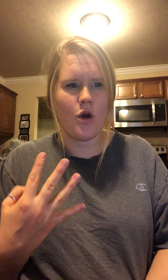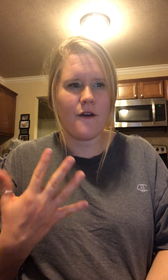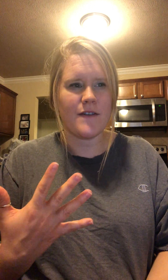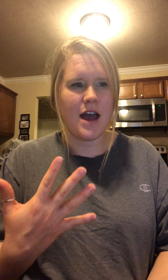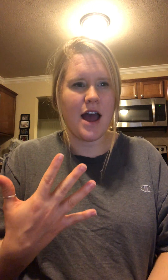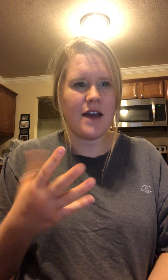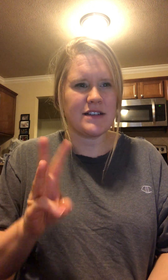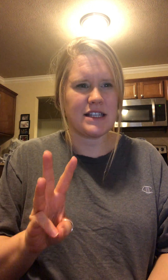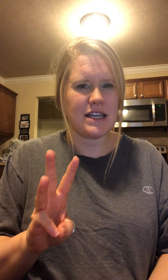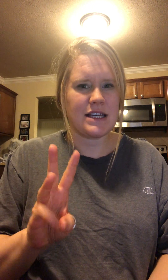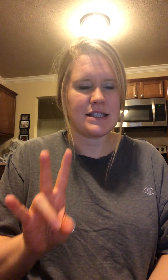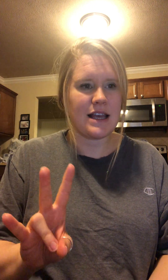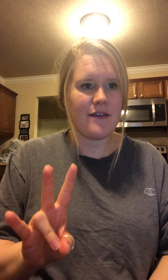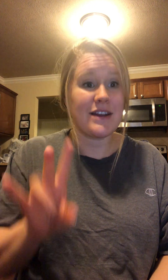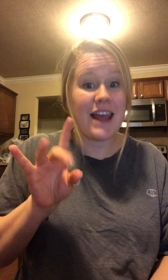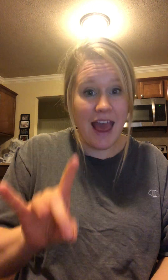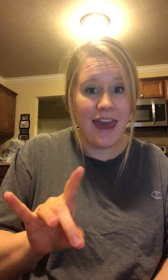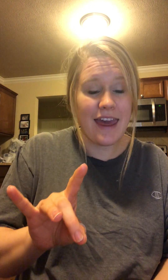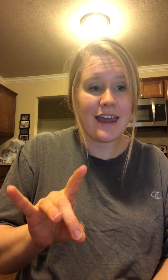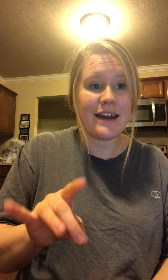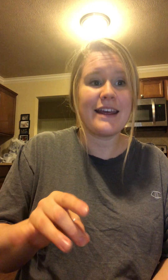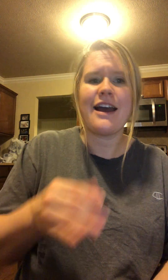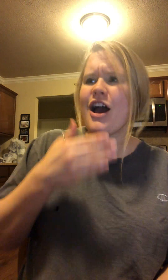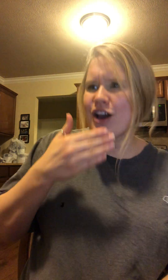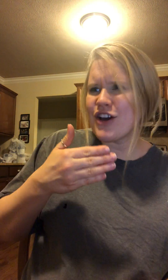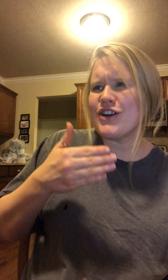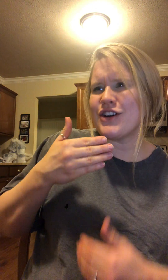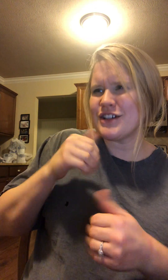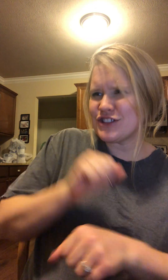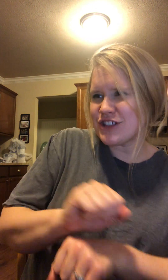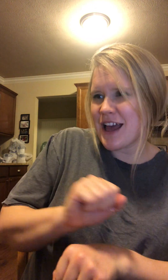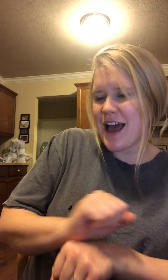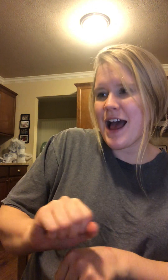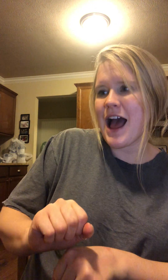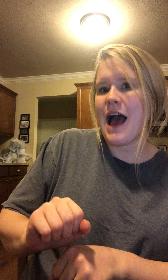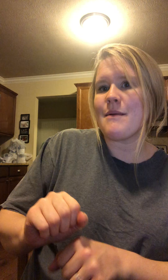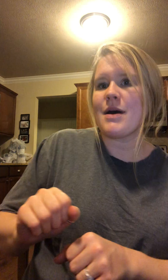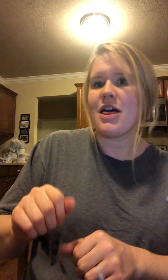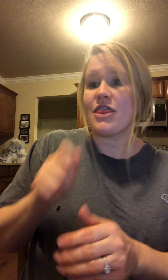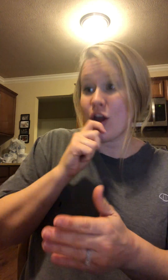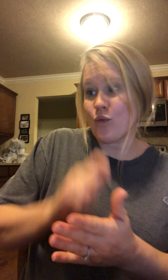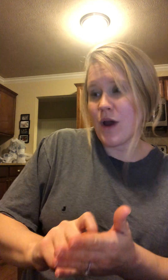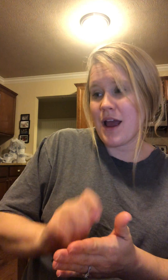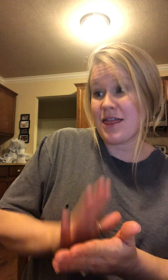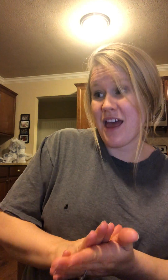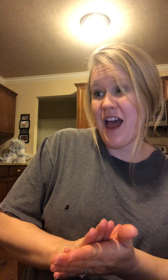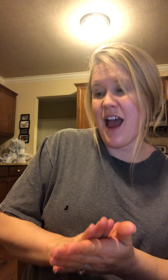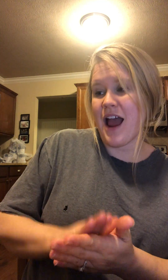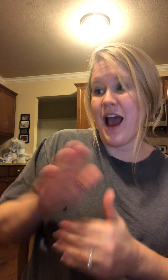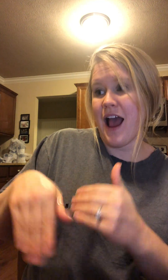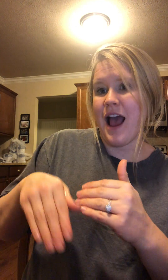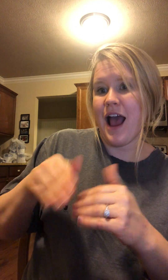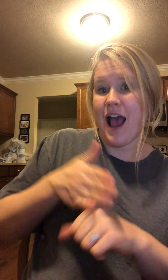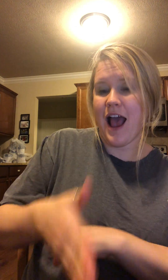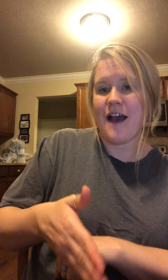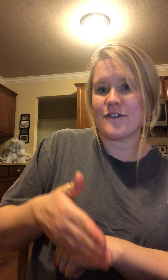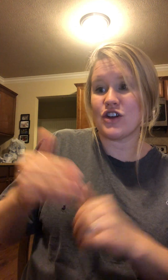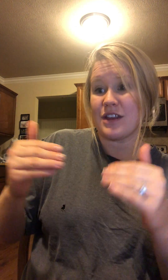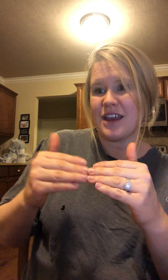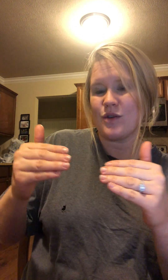8. Good job! And write it after the equal sign. All right. We try to